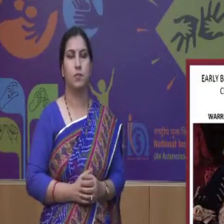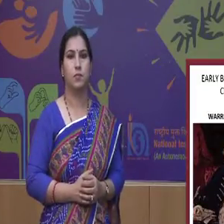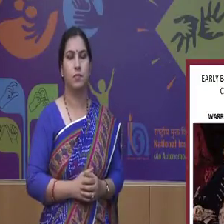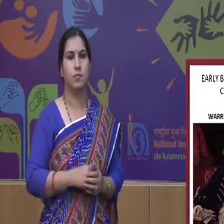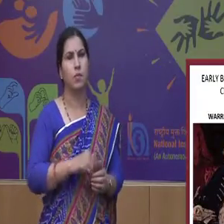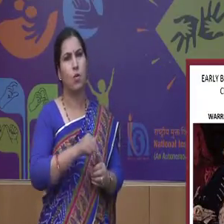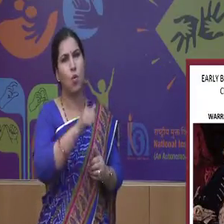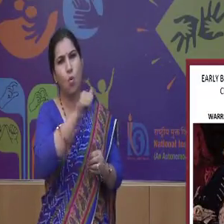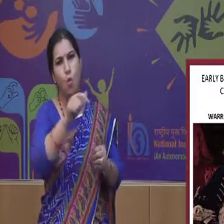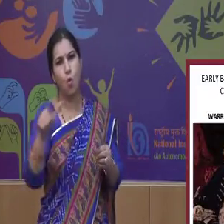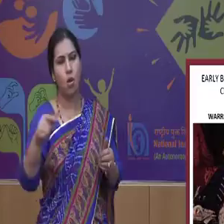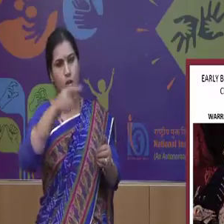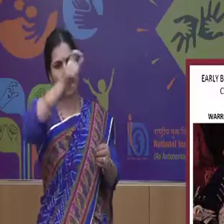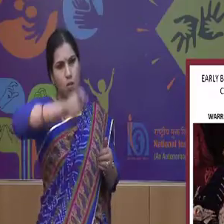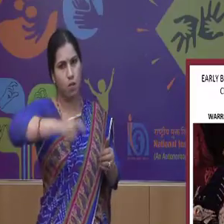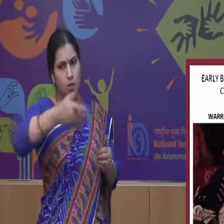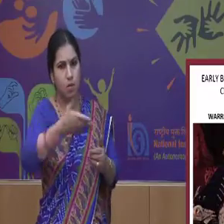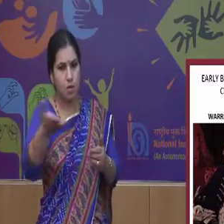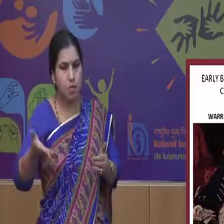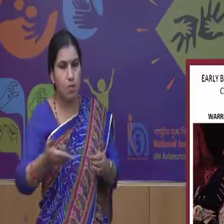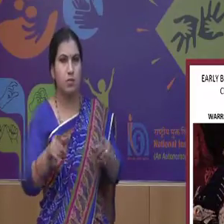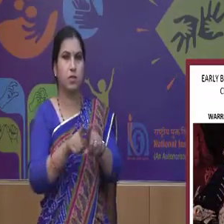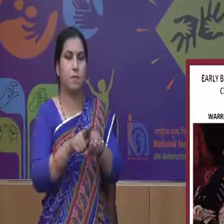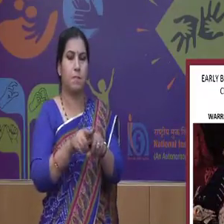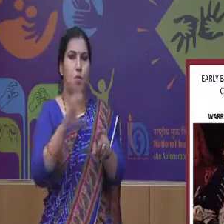all these were such Orientalists.